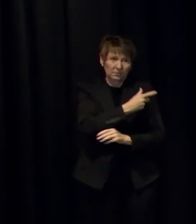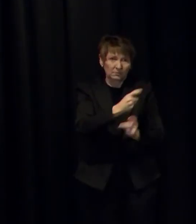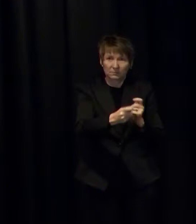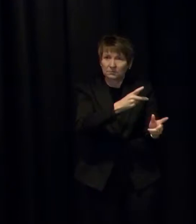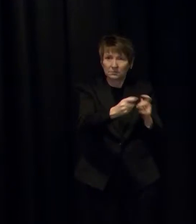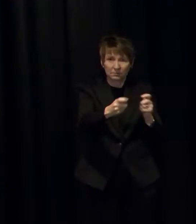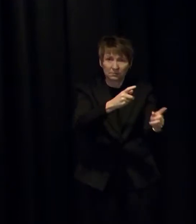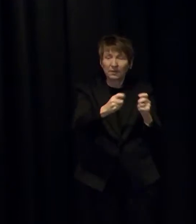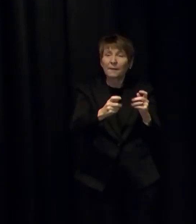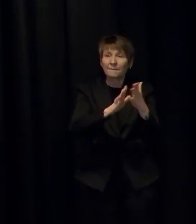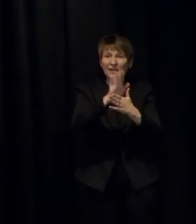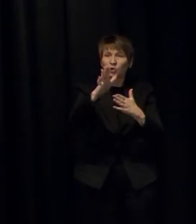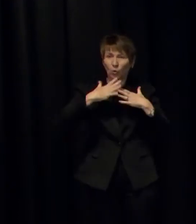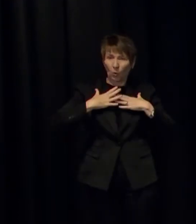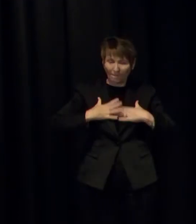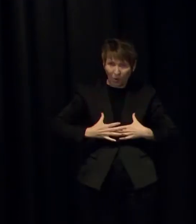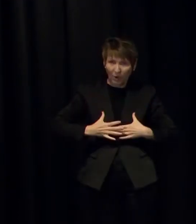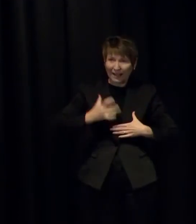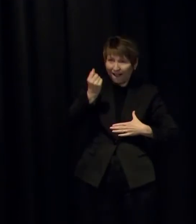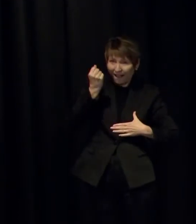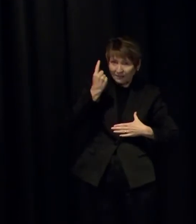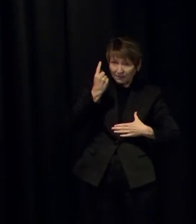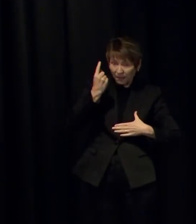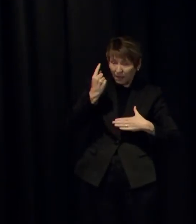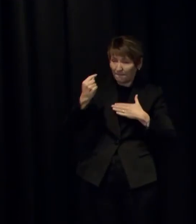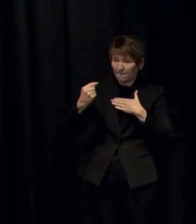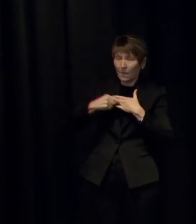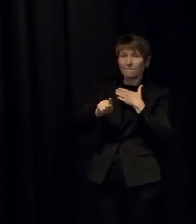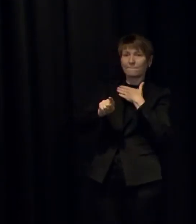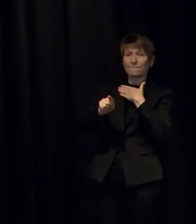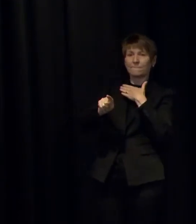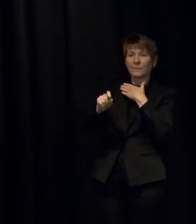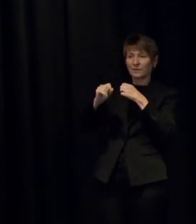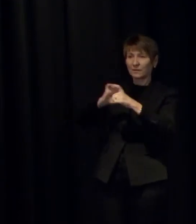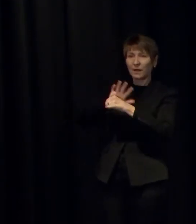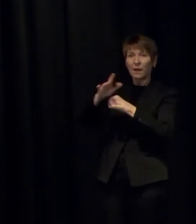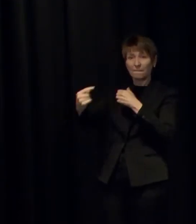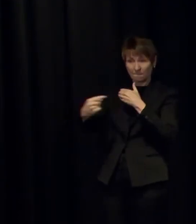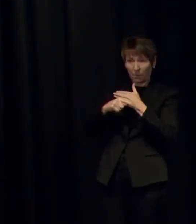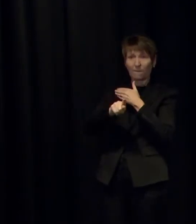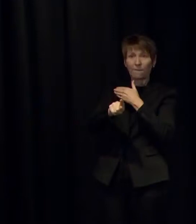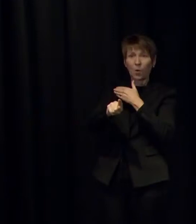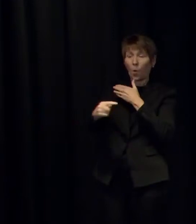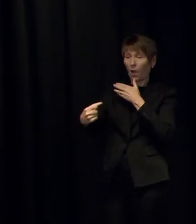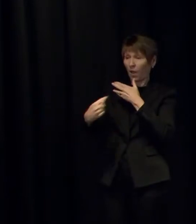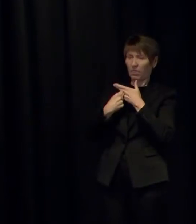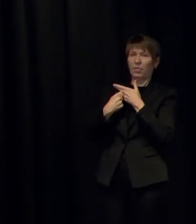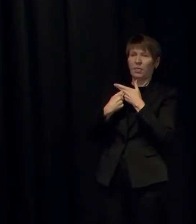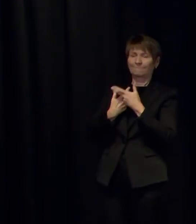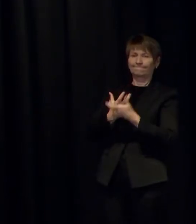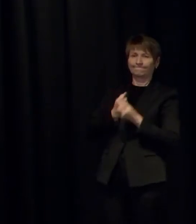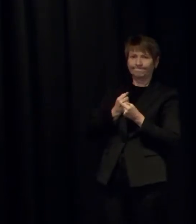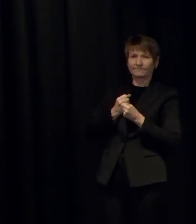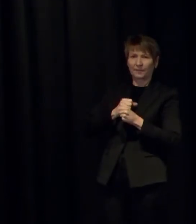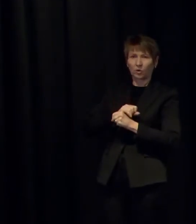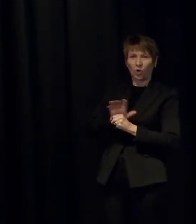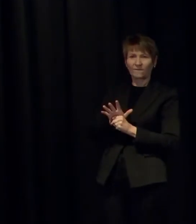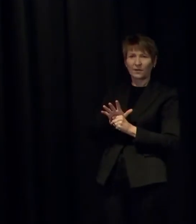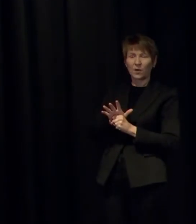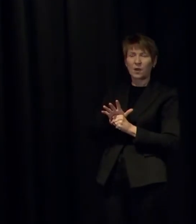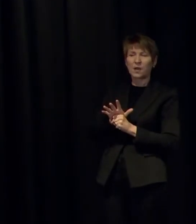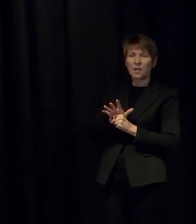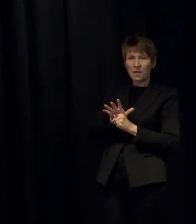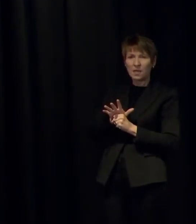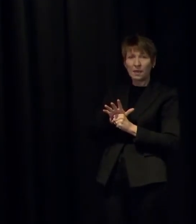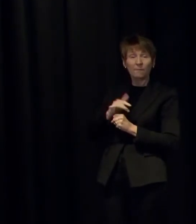protection, really strong protection against becoming really, really unwell. You may get the virus. You may have particularly mild symptoms. You may not even know you have